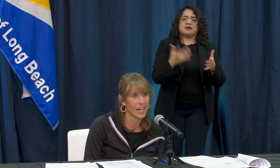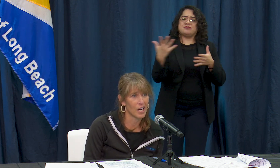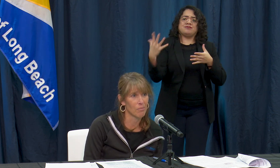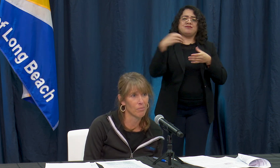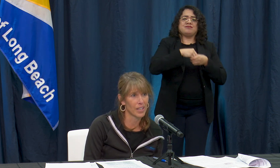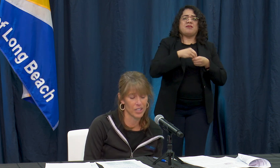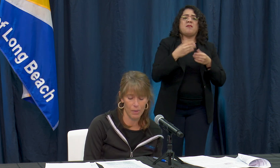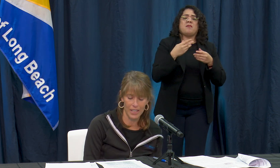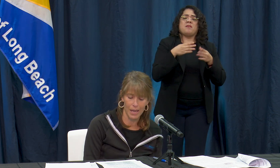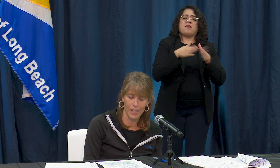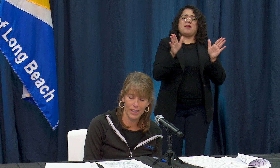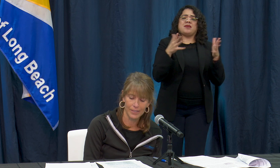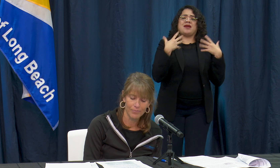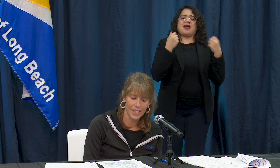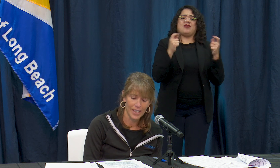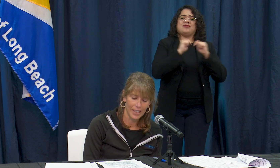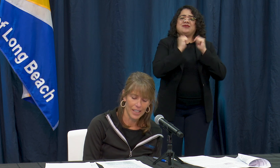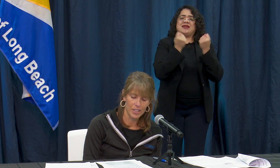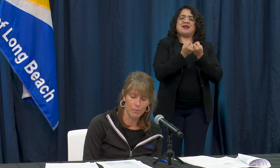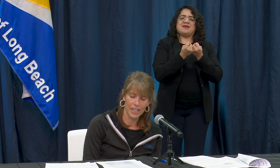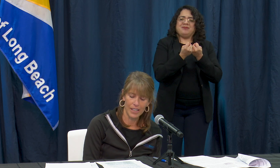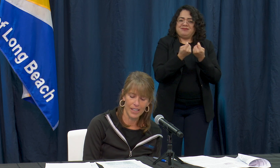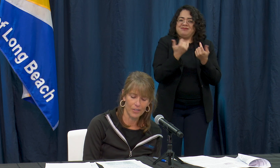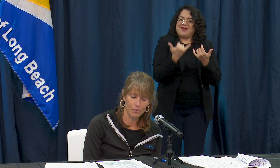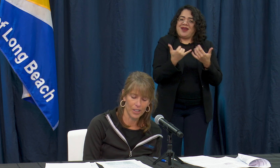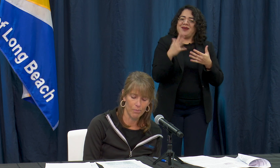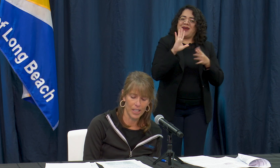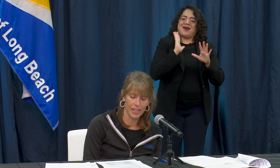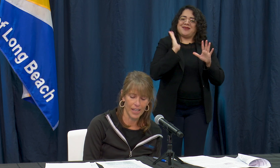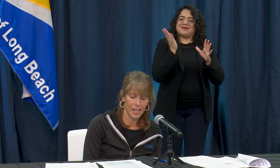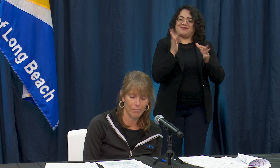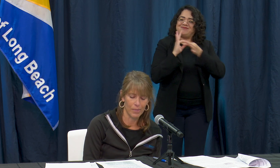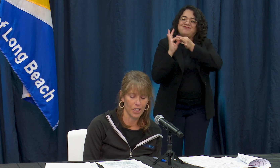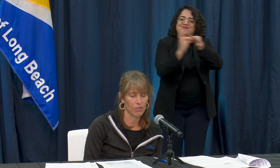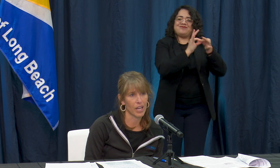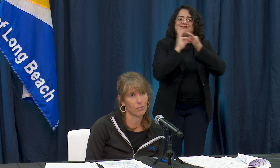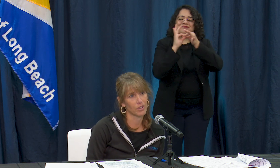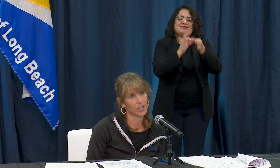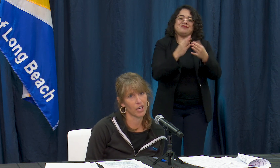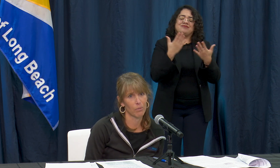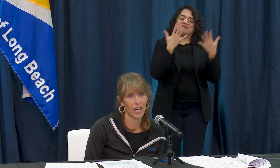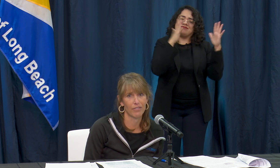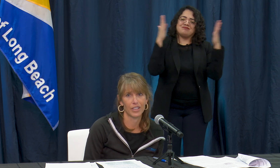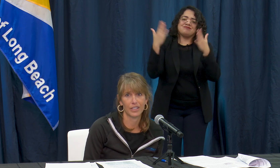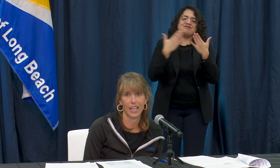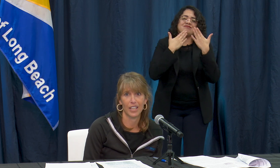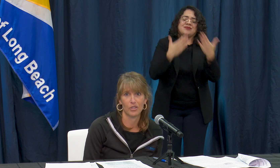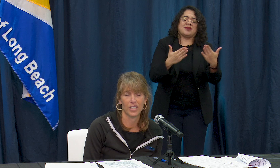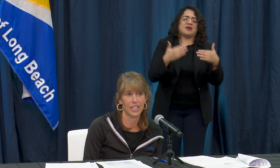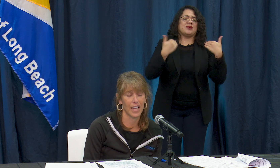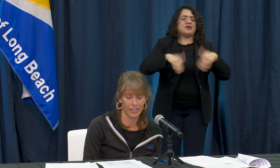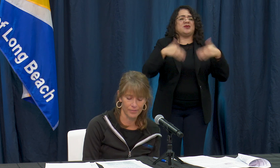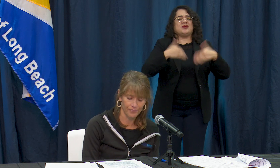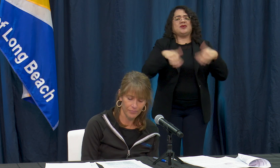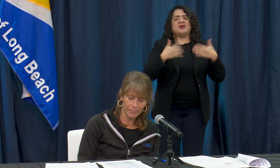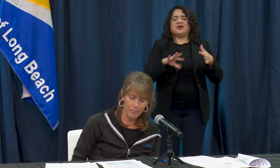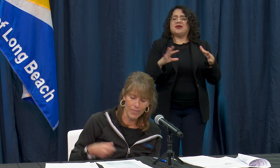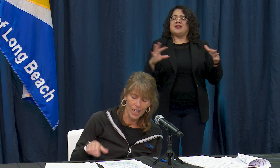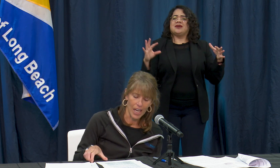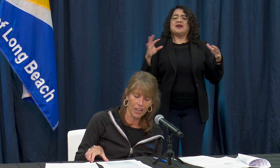team in this pandemic. It's really been an incredible effort joined